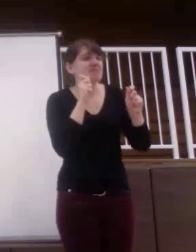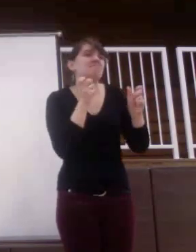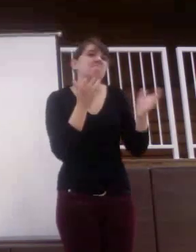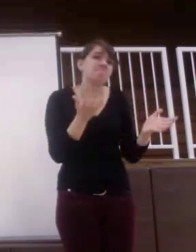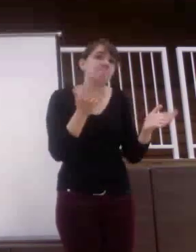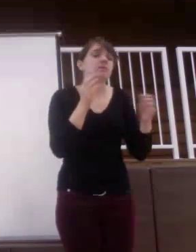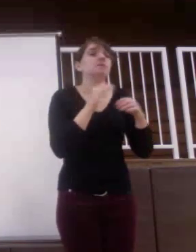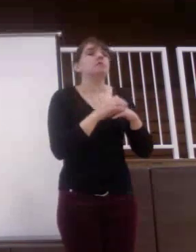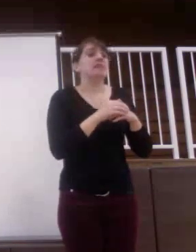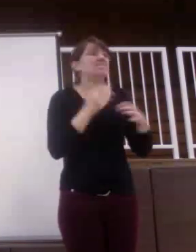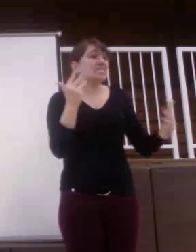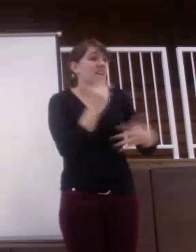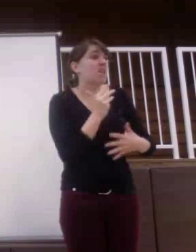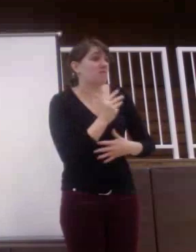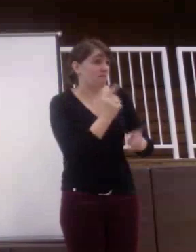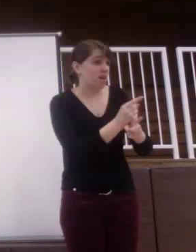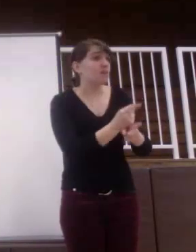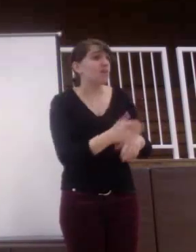It's frightening.